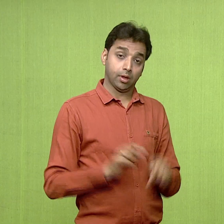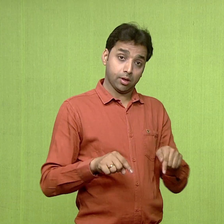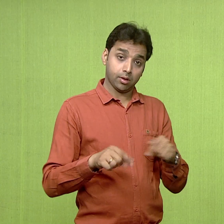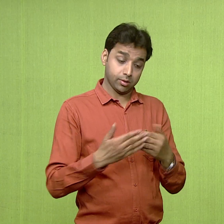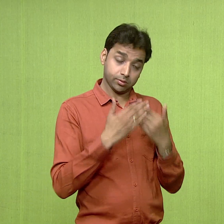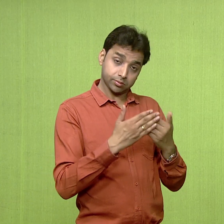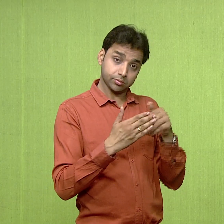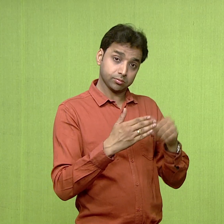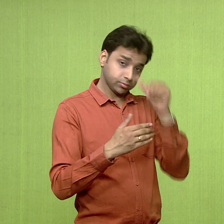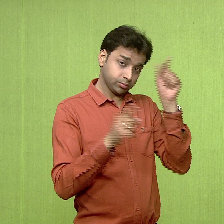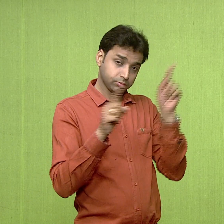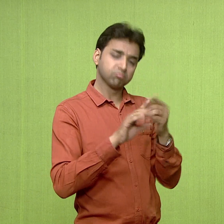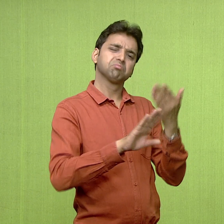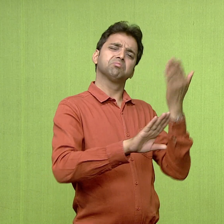Education in ancient India